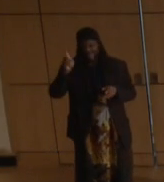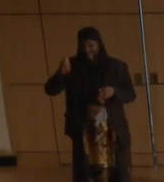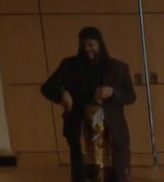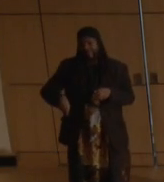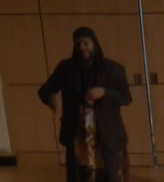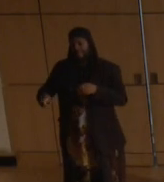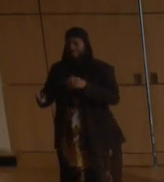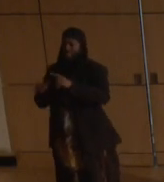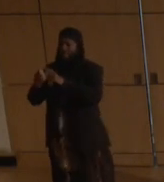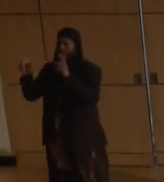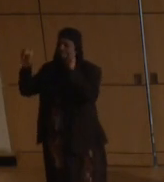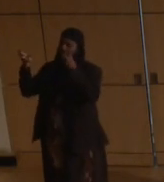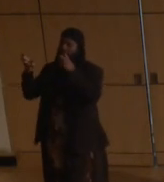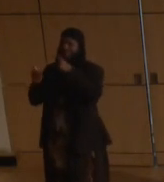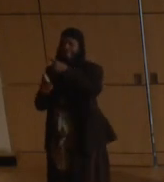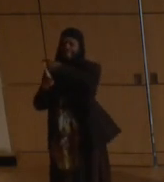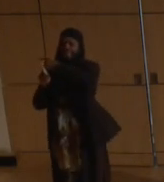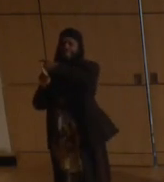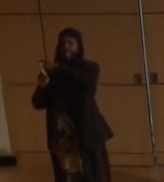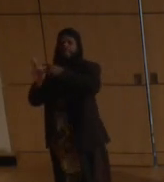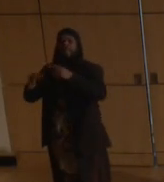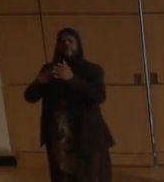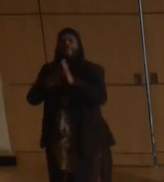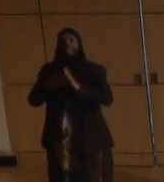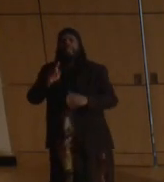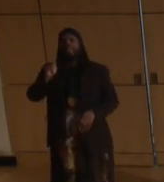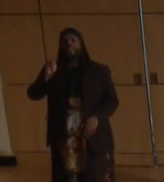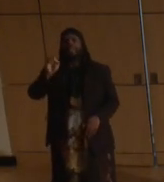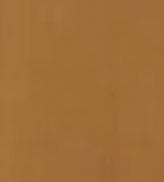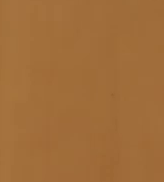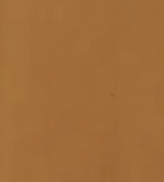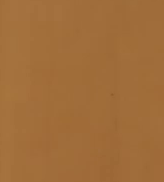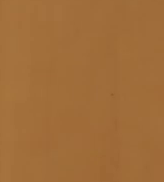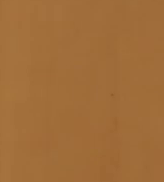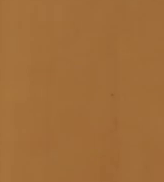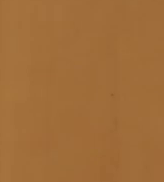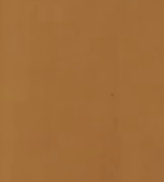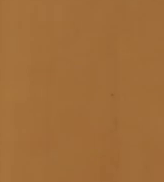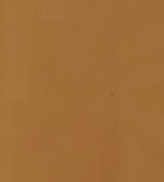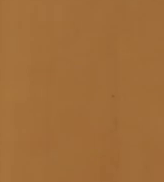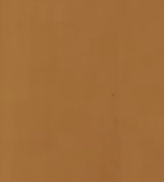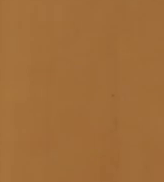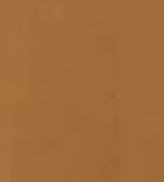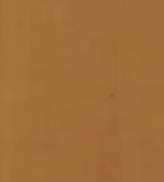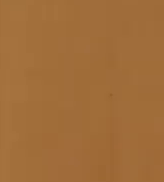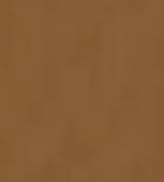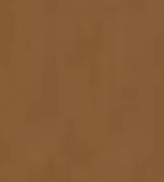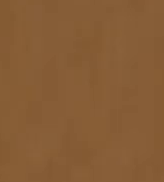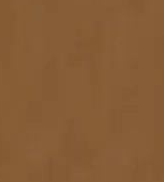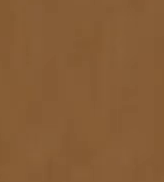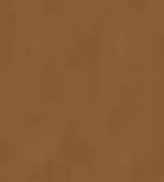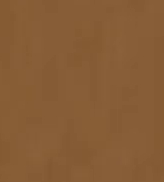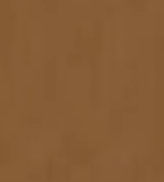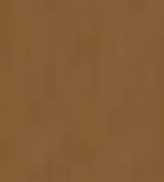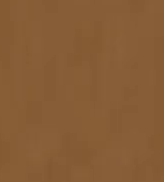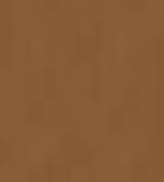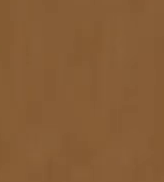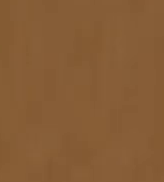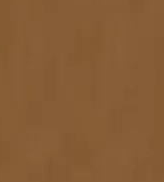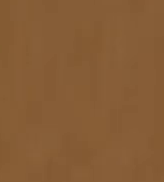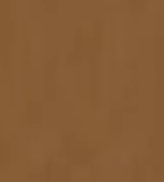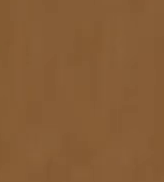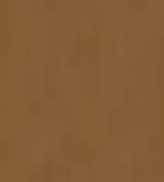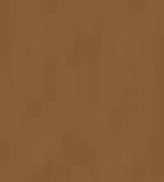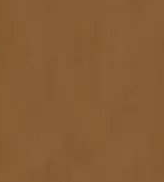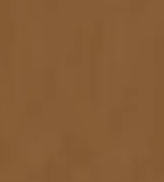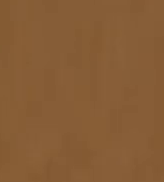and I call the big T tenacity. Just got to keep going through it, whatever it is. As someone who did fashion in New York,